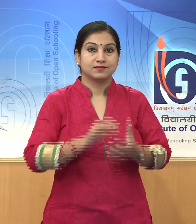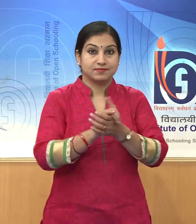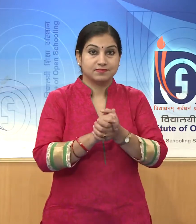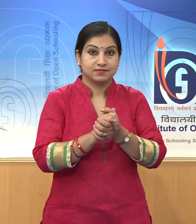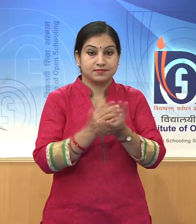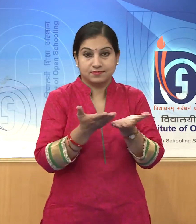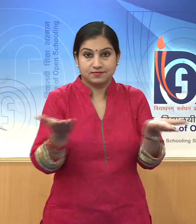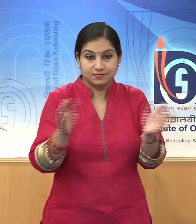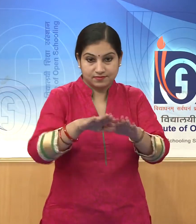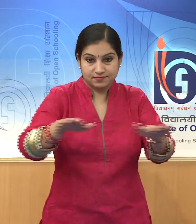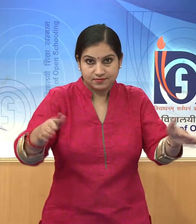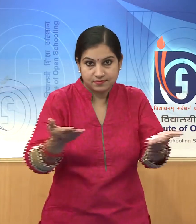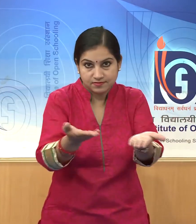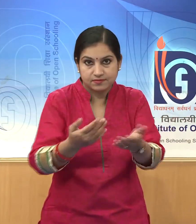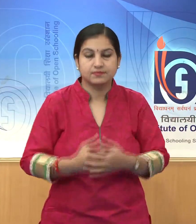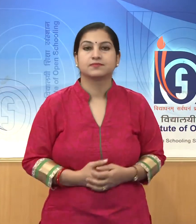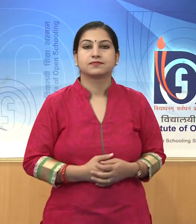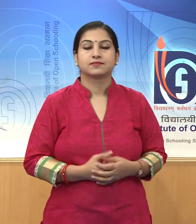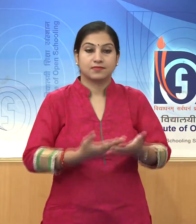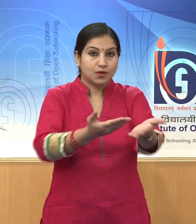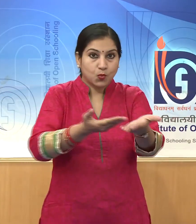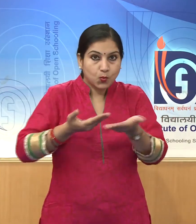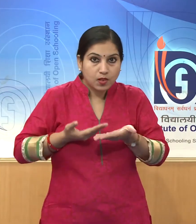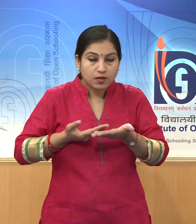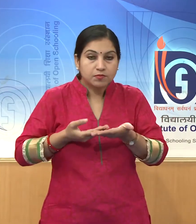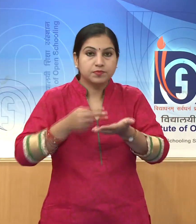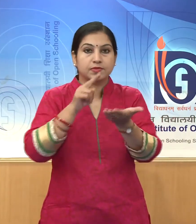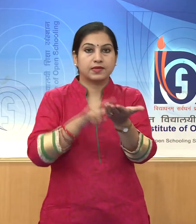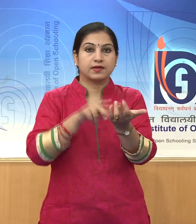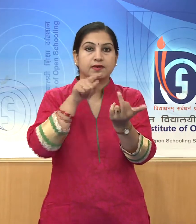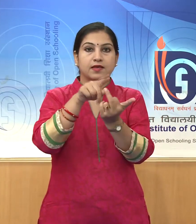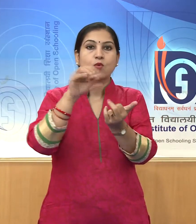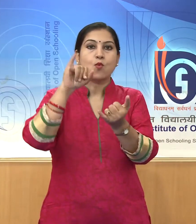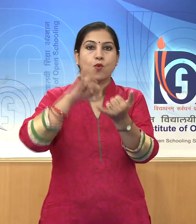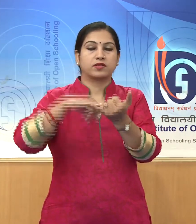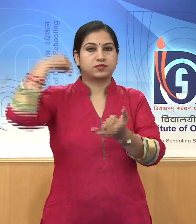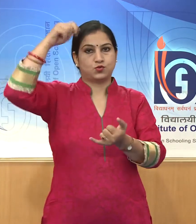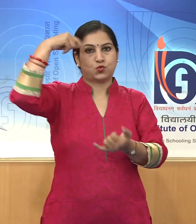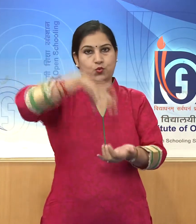Dear learners, welcome to the NIOS